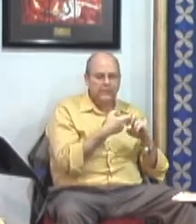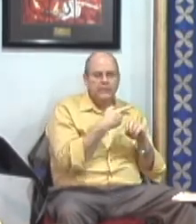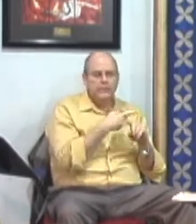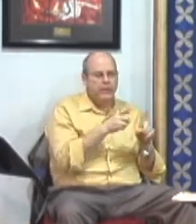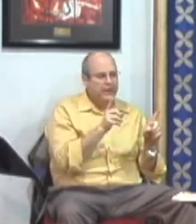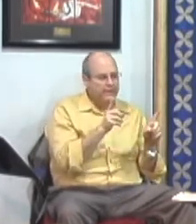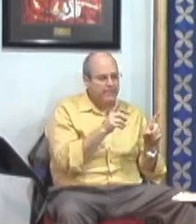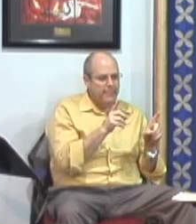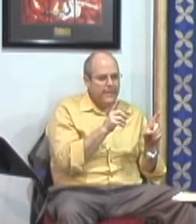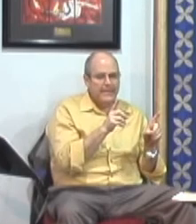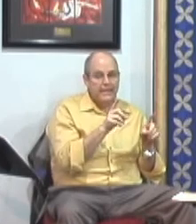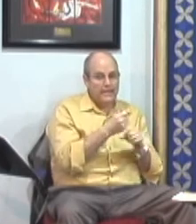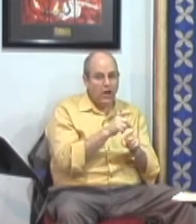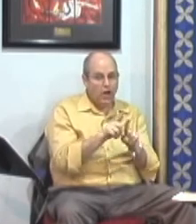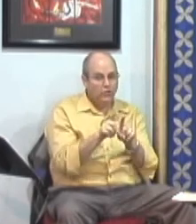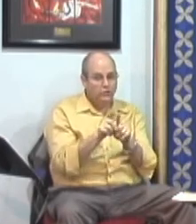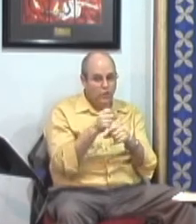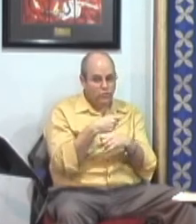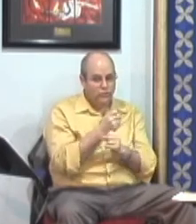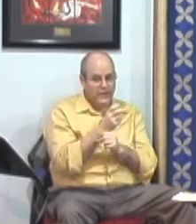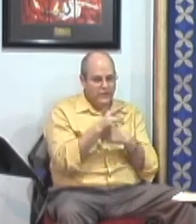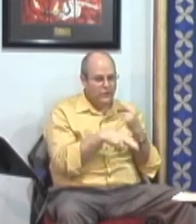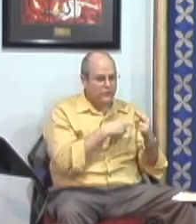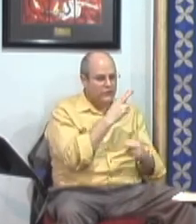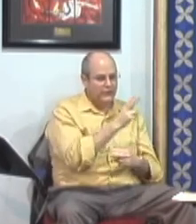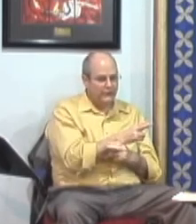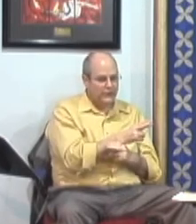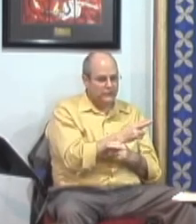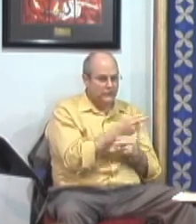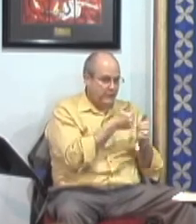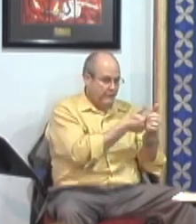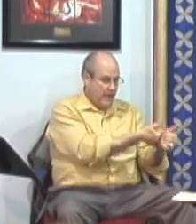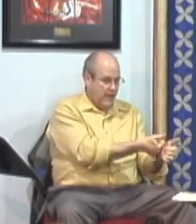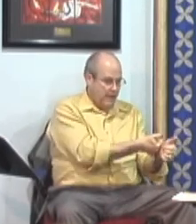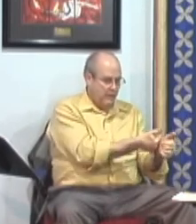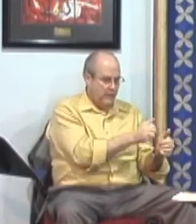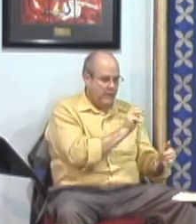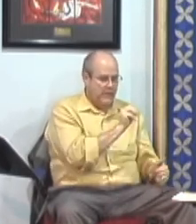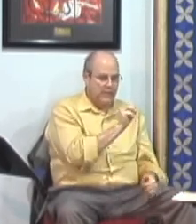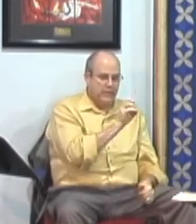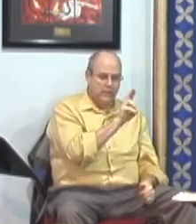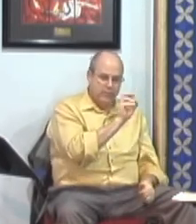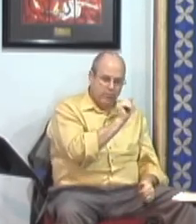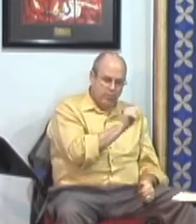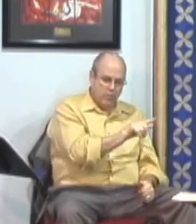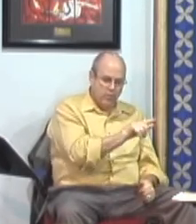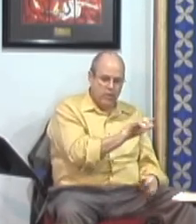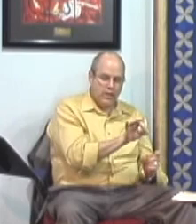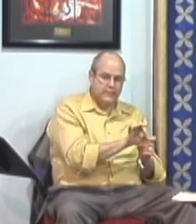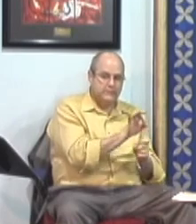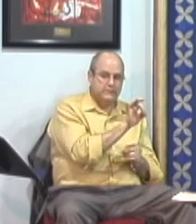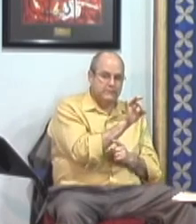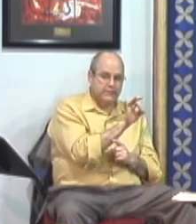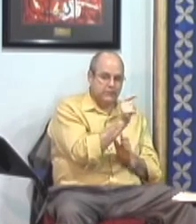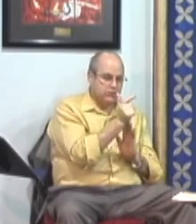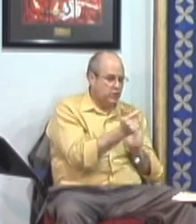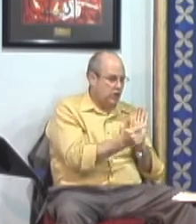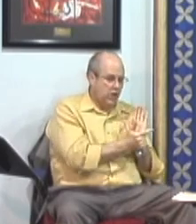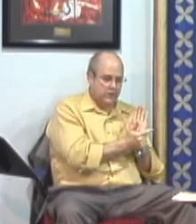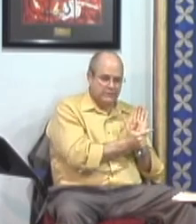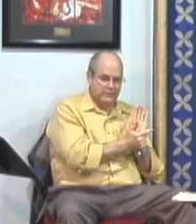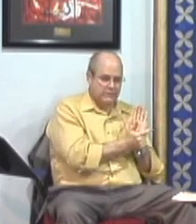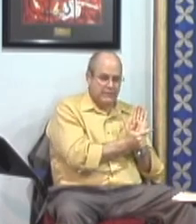also created the universe to work according to his moral and spiritual laws. And so God doesn't need to